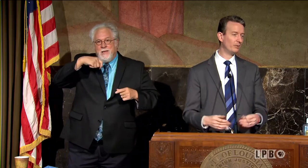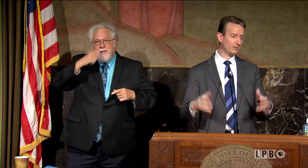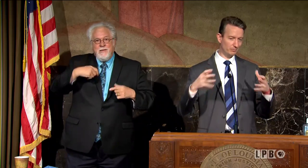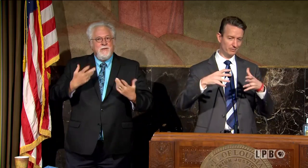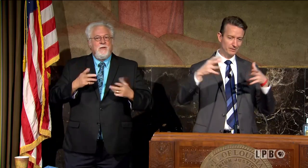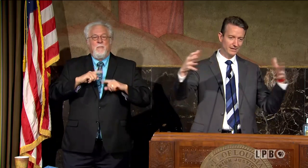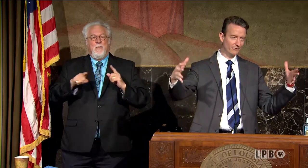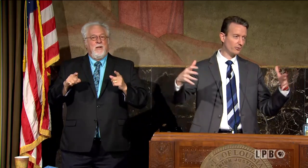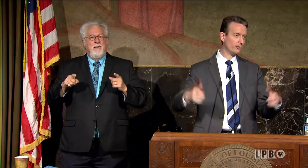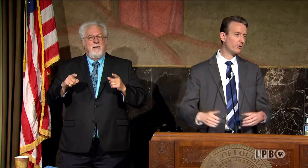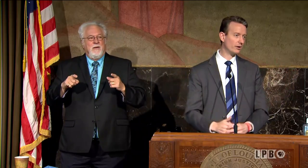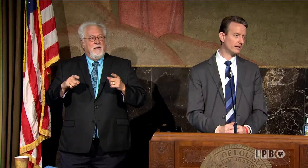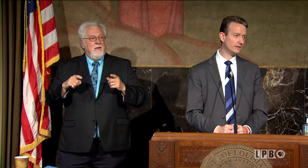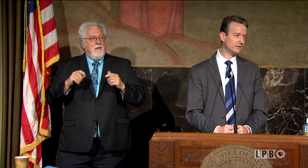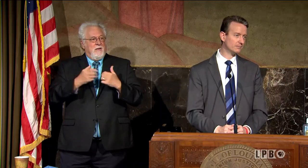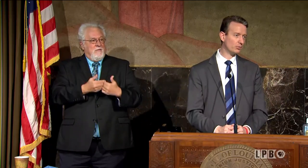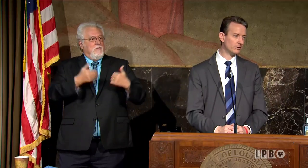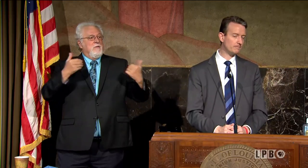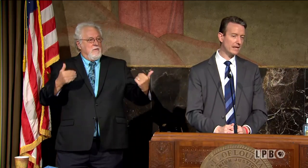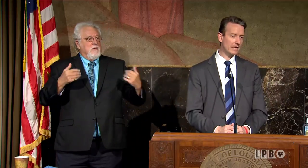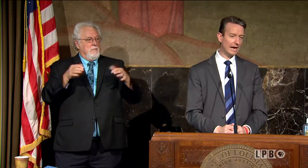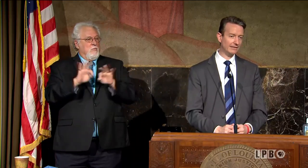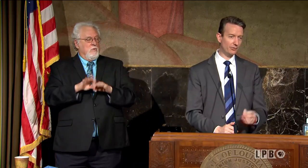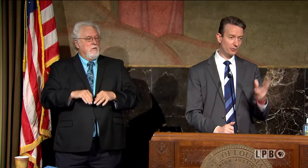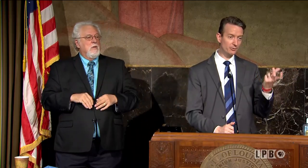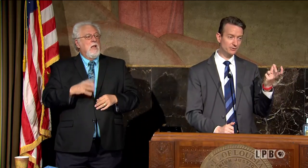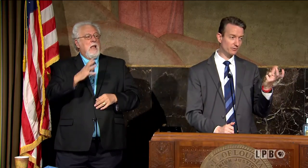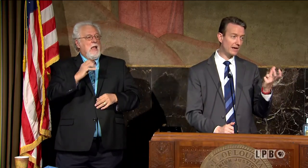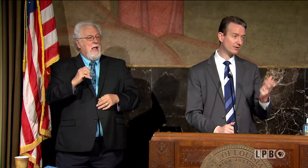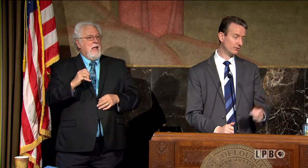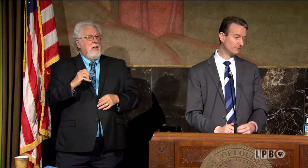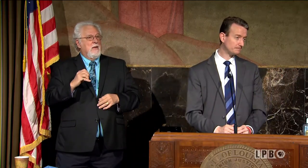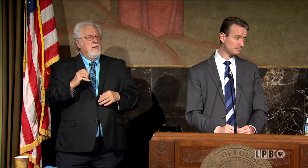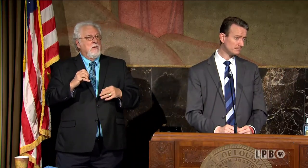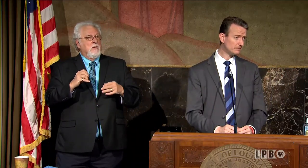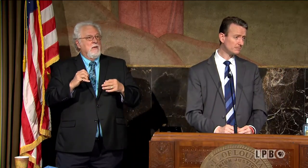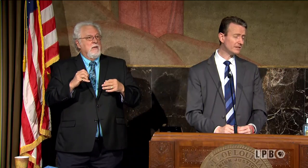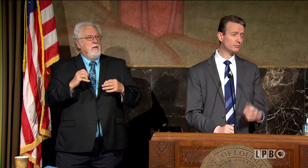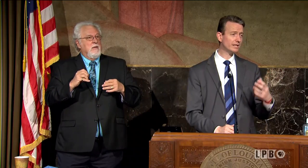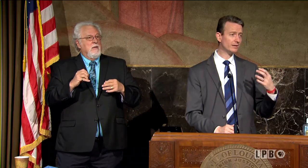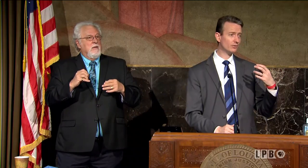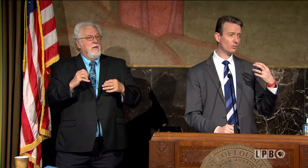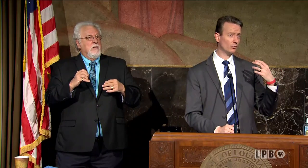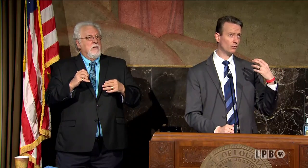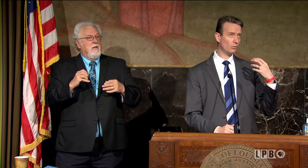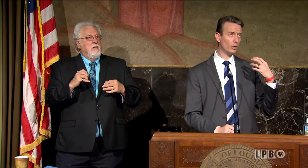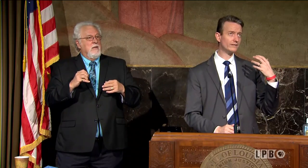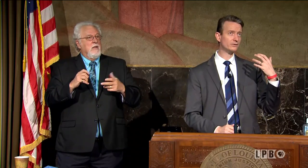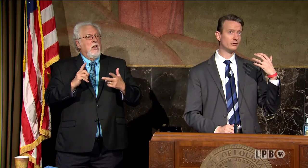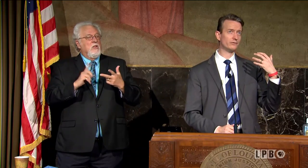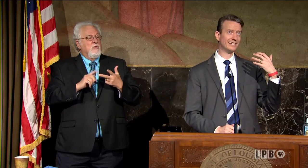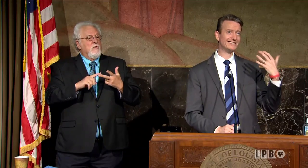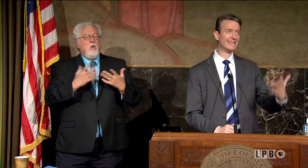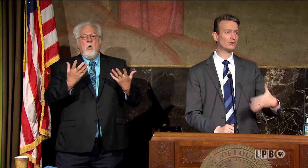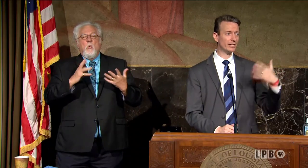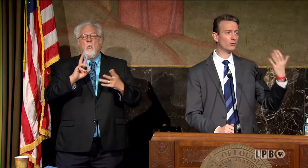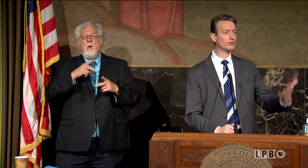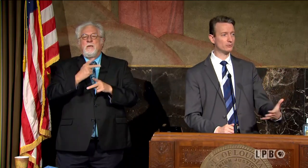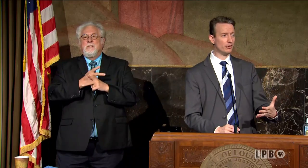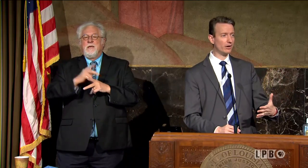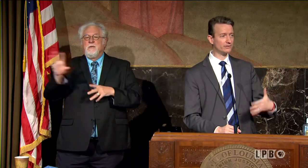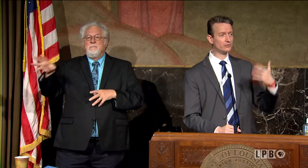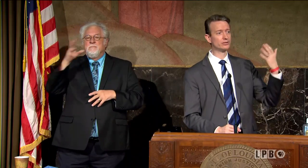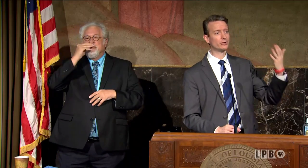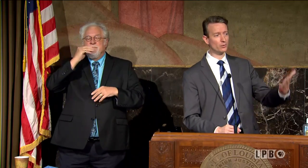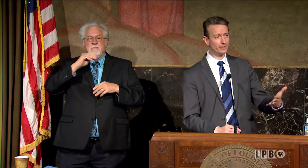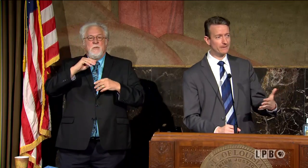but being further apart is important. And the third sort of factor is really what's sort of entailed by going